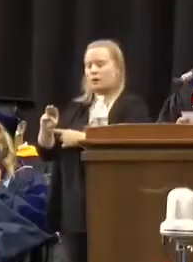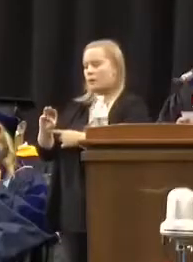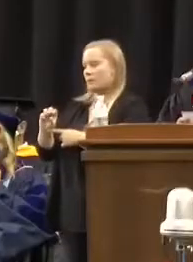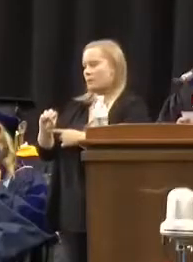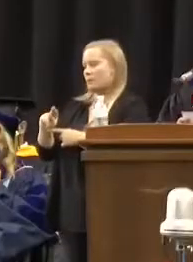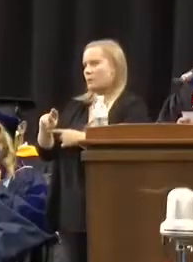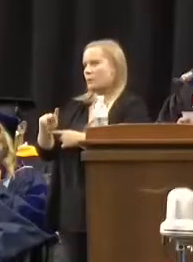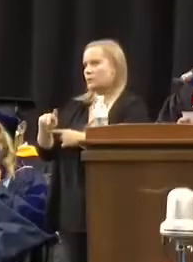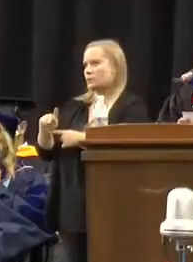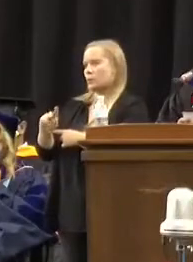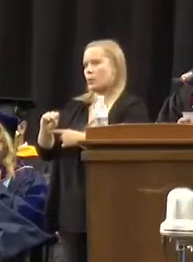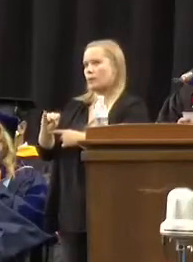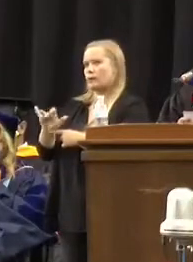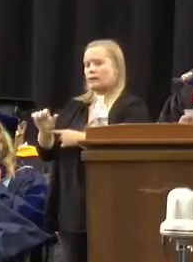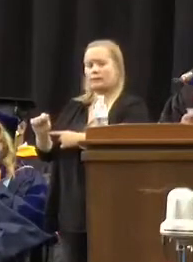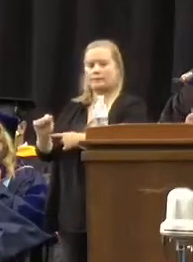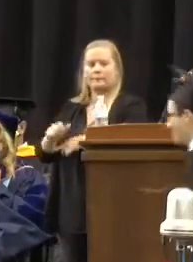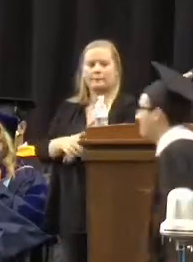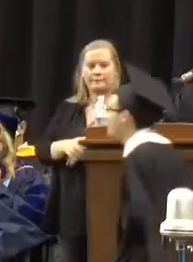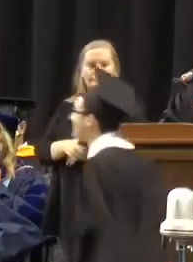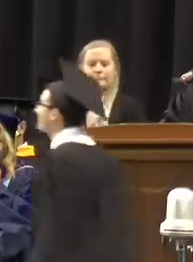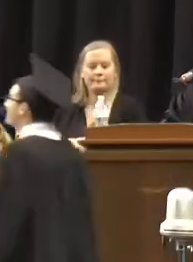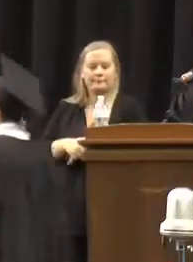Daniel Narciso Montoya.